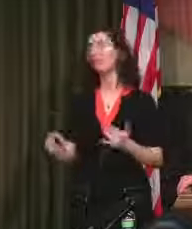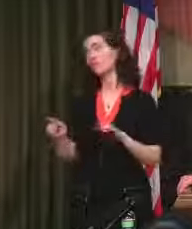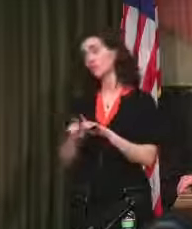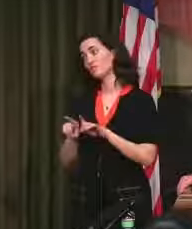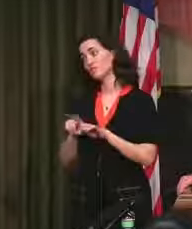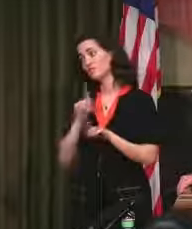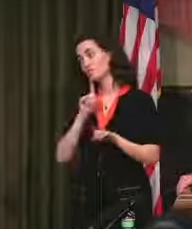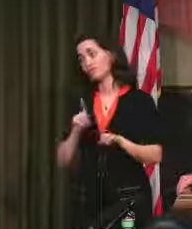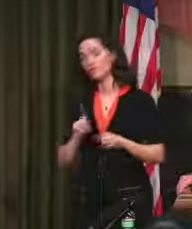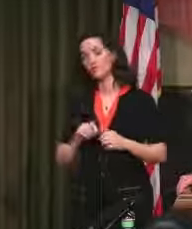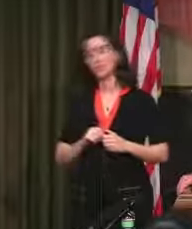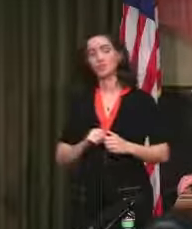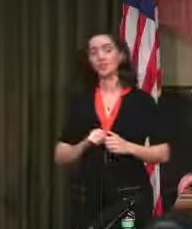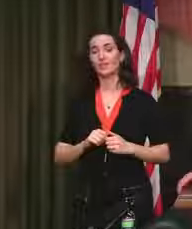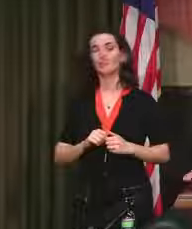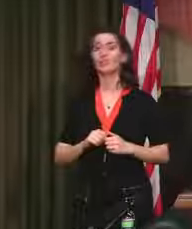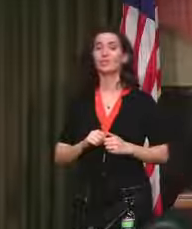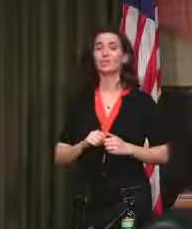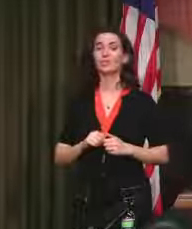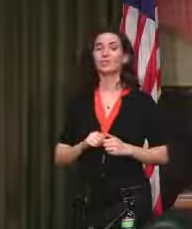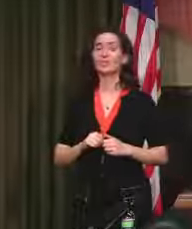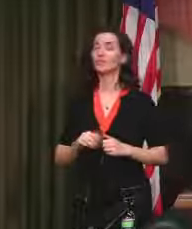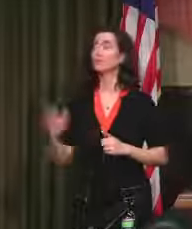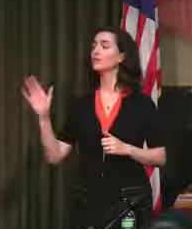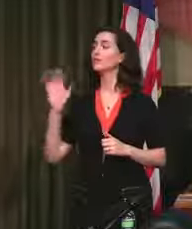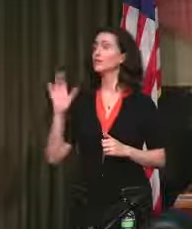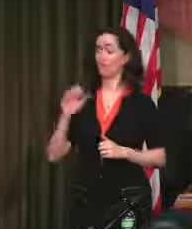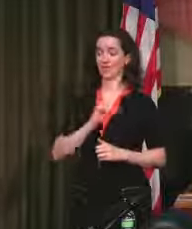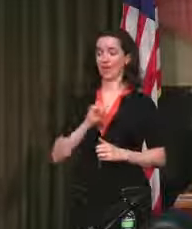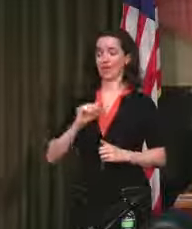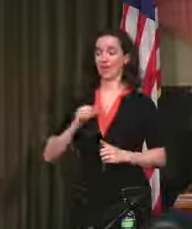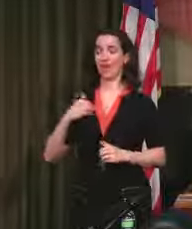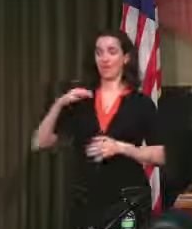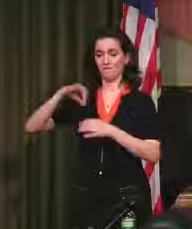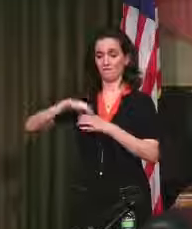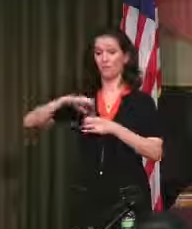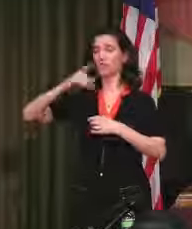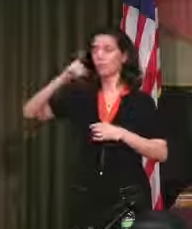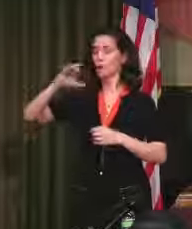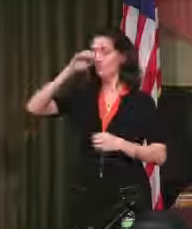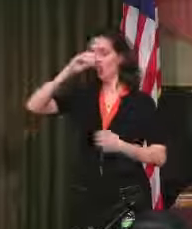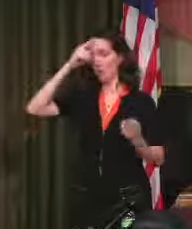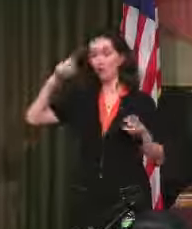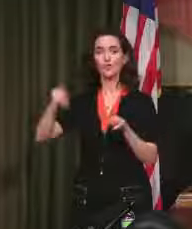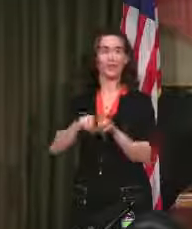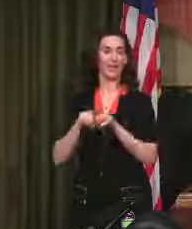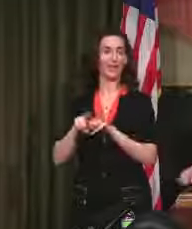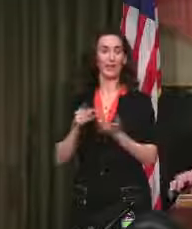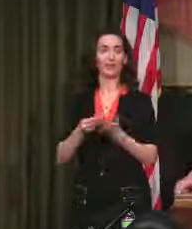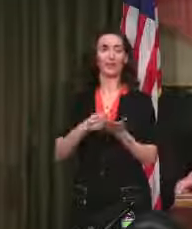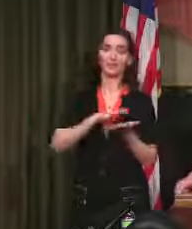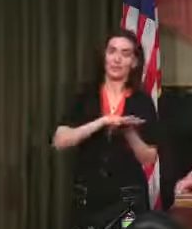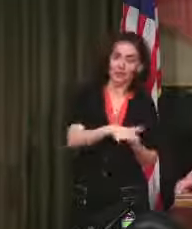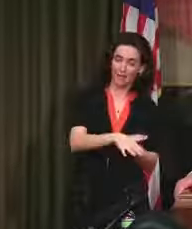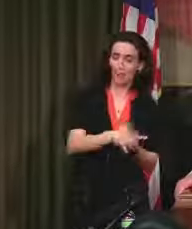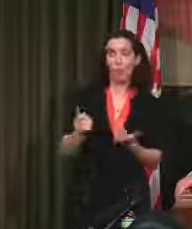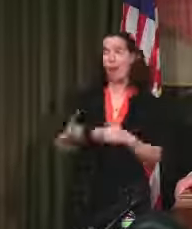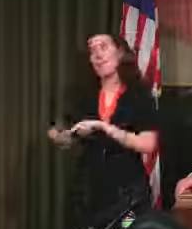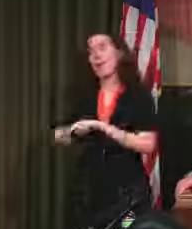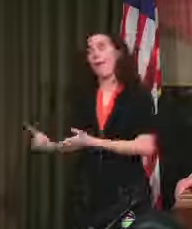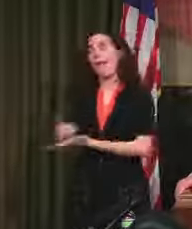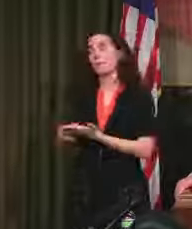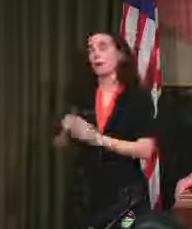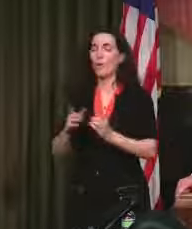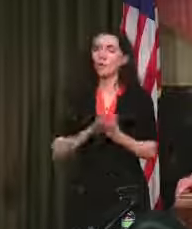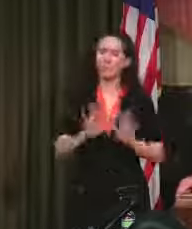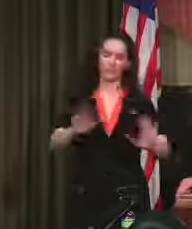true that you had a unanimous vote in the Senate to spend the money that only some wanted to raise, but that's okay. That's